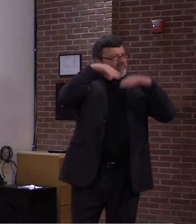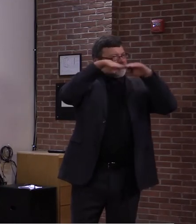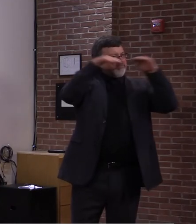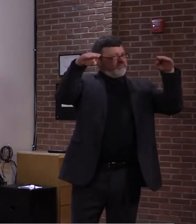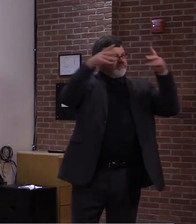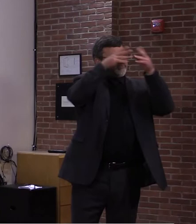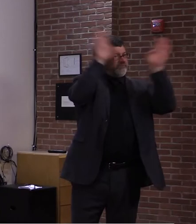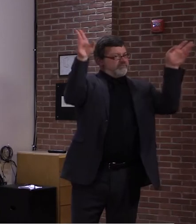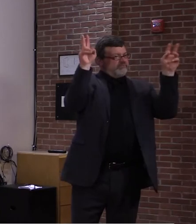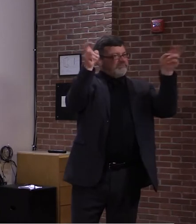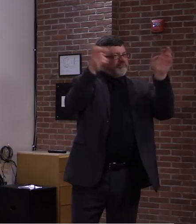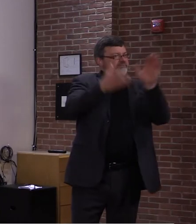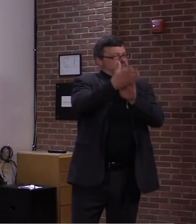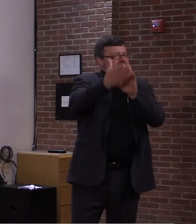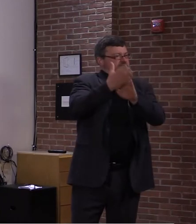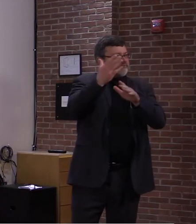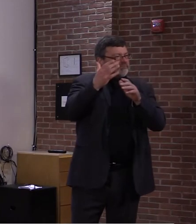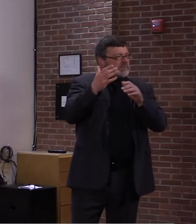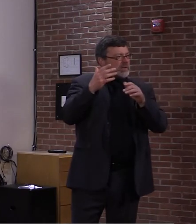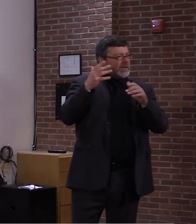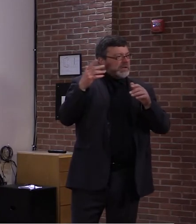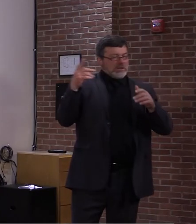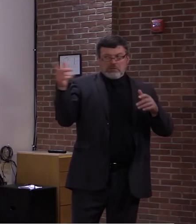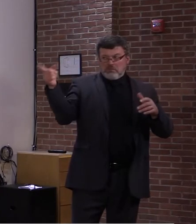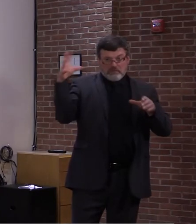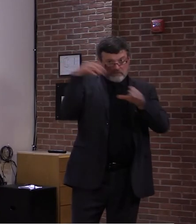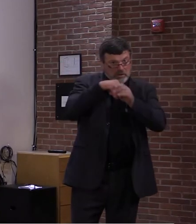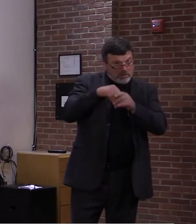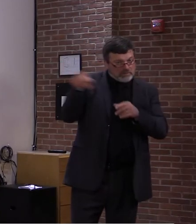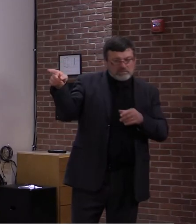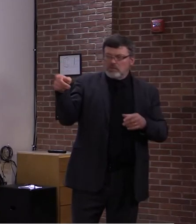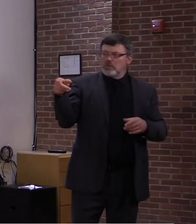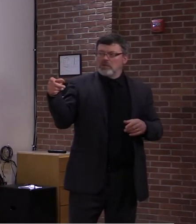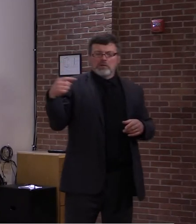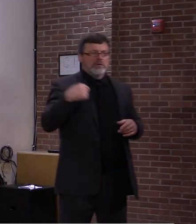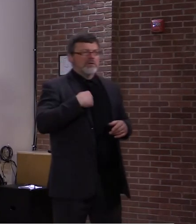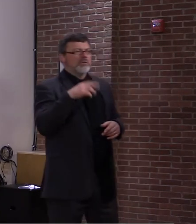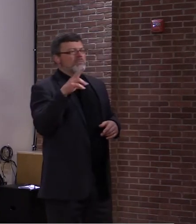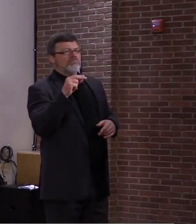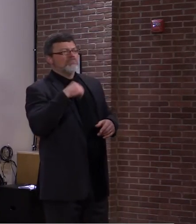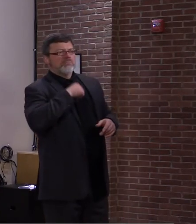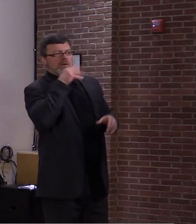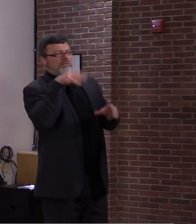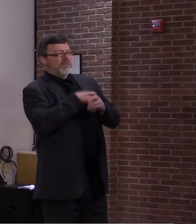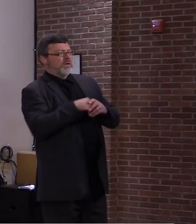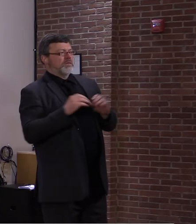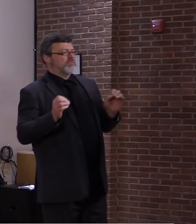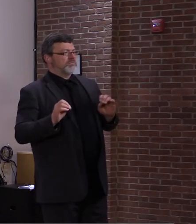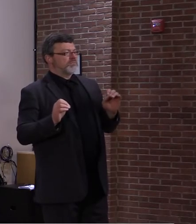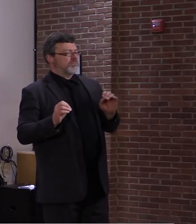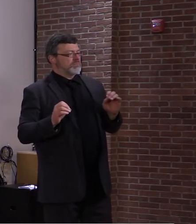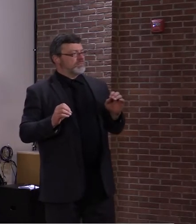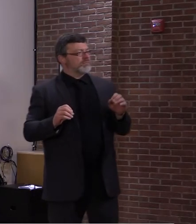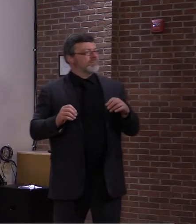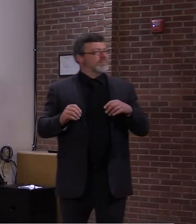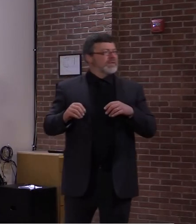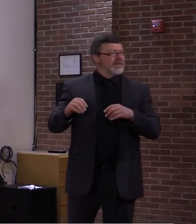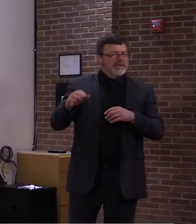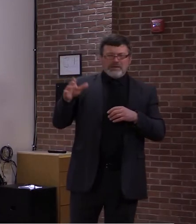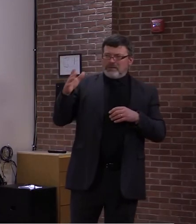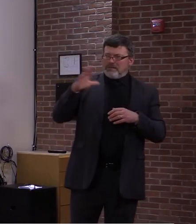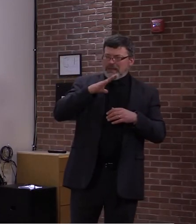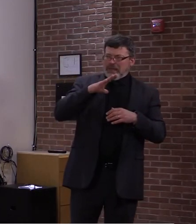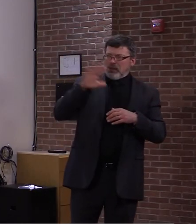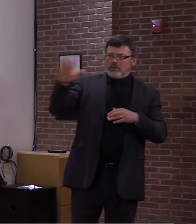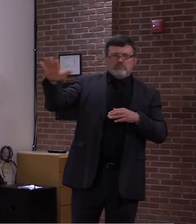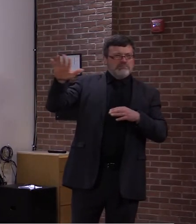participated in any way. I did not. Okay. And I wonder how you feel, based on what you've said so far, about the part of